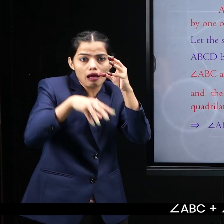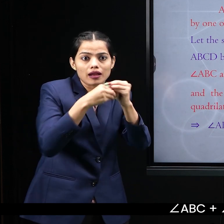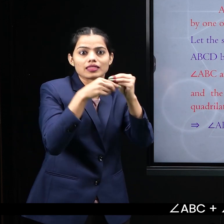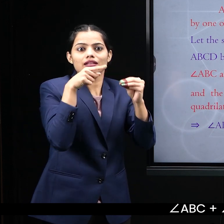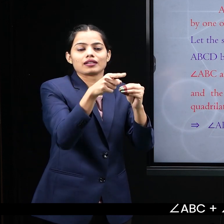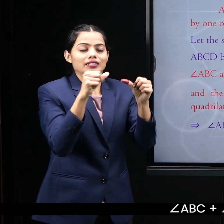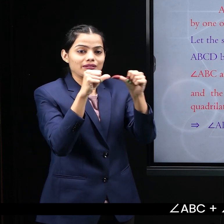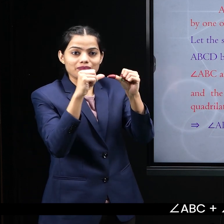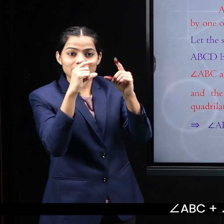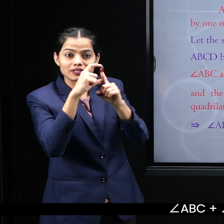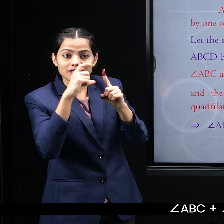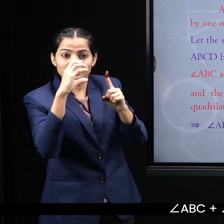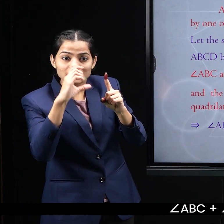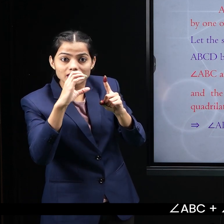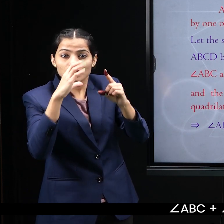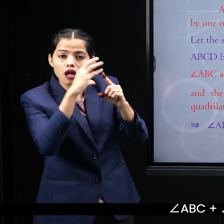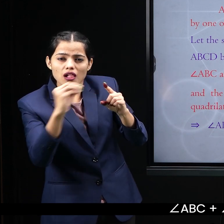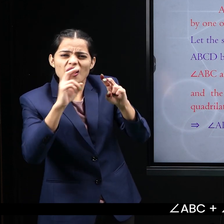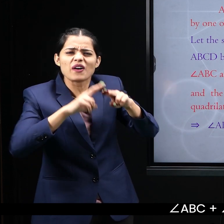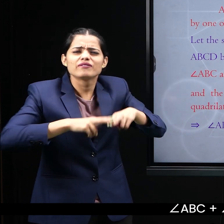plus angle ADC, and